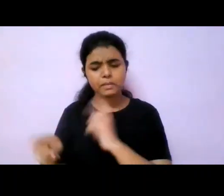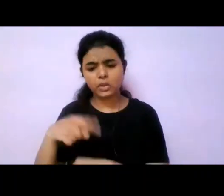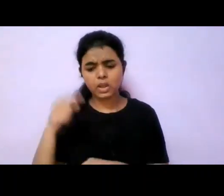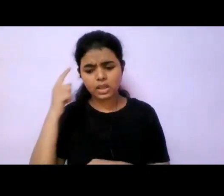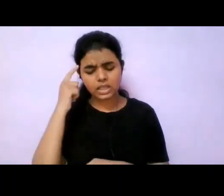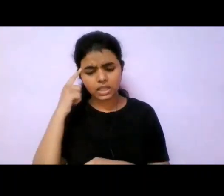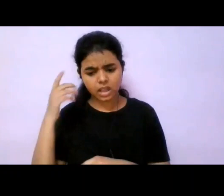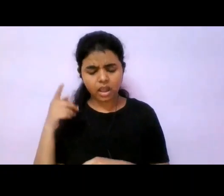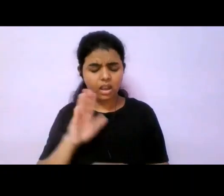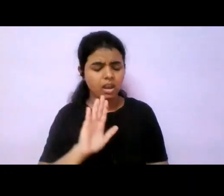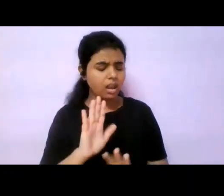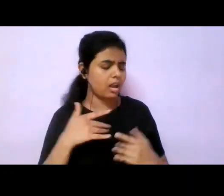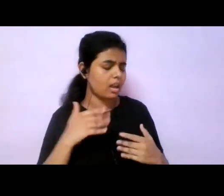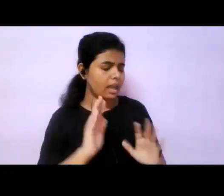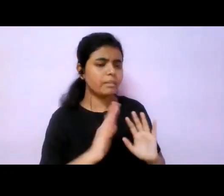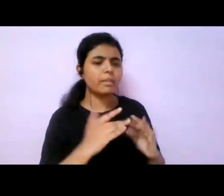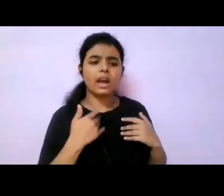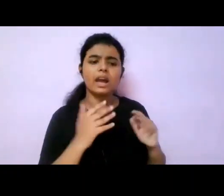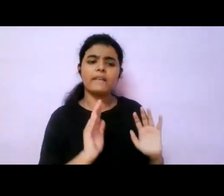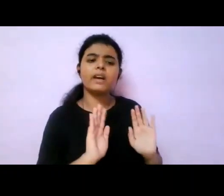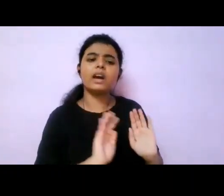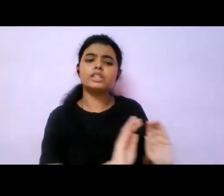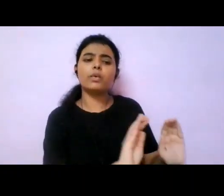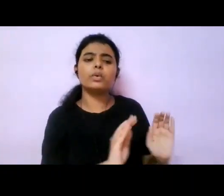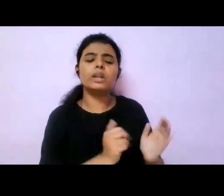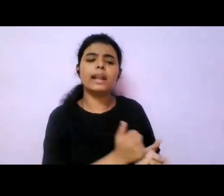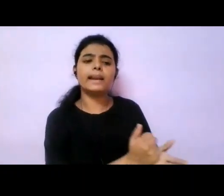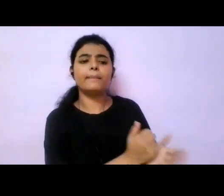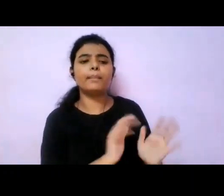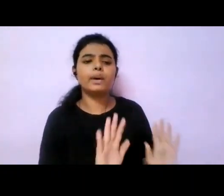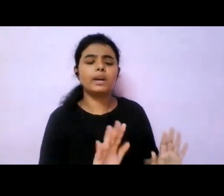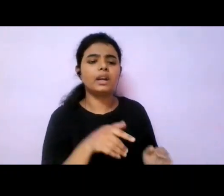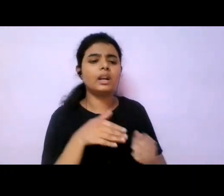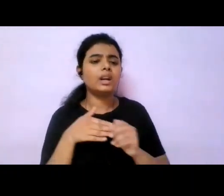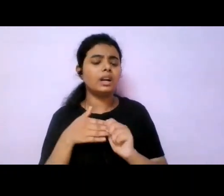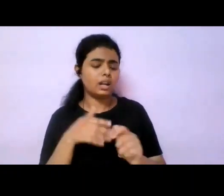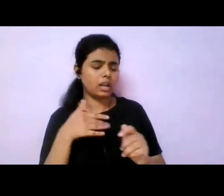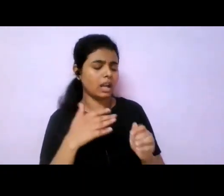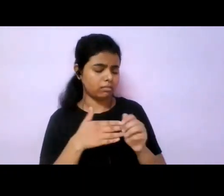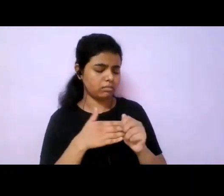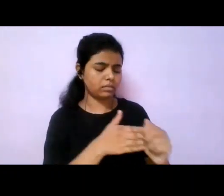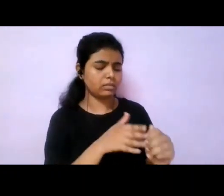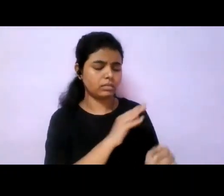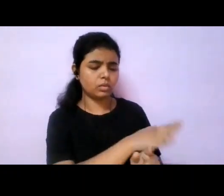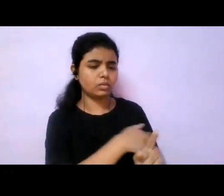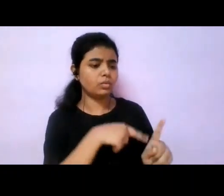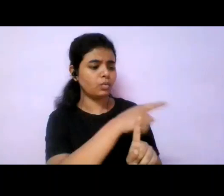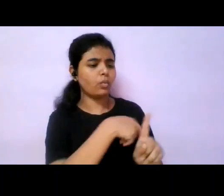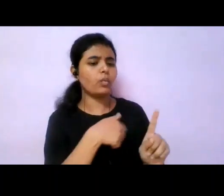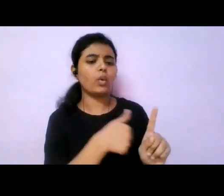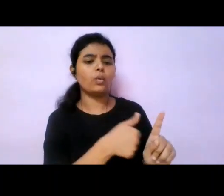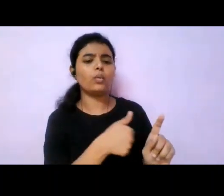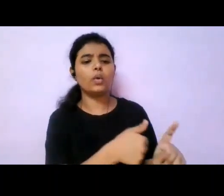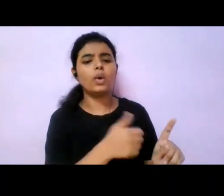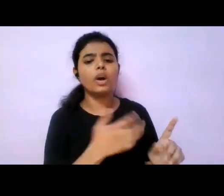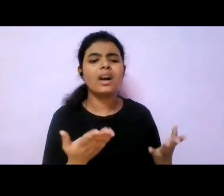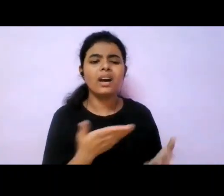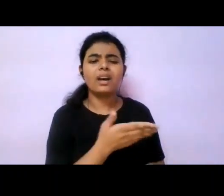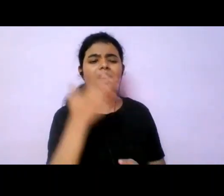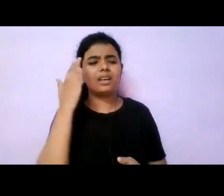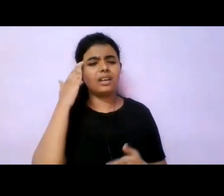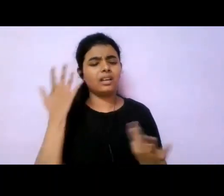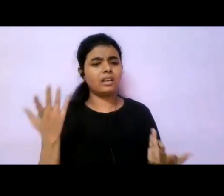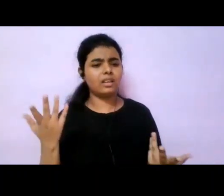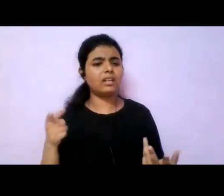But what about the organizations that are run by disabled people, for disabled people? What about the communities that are created by disabled people? And I think